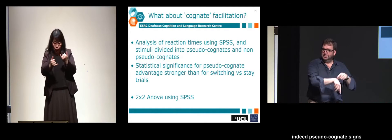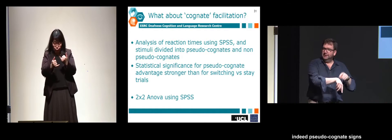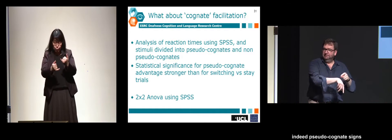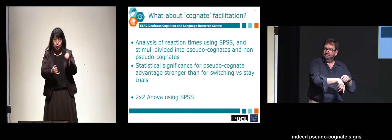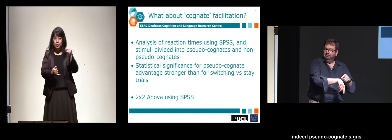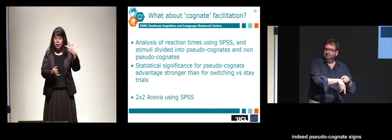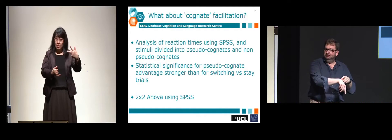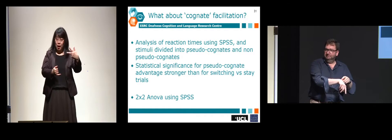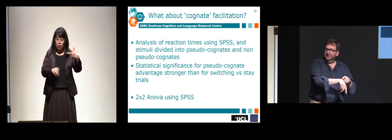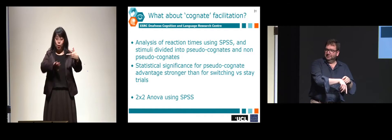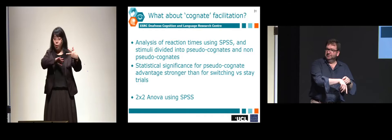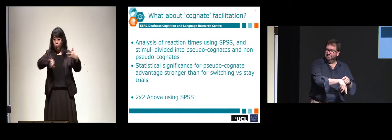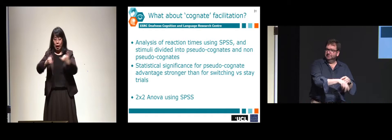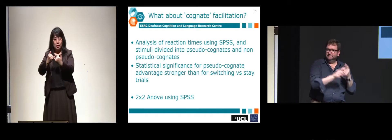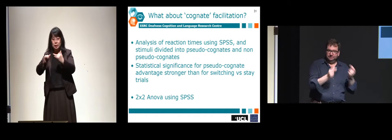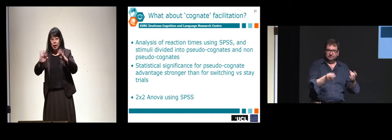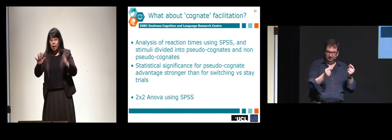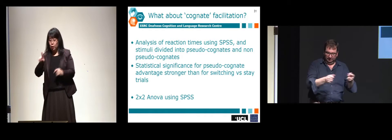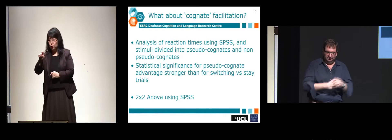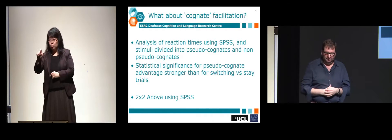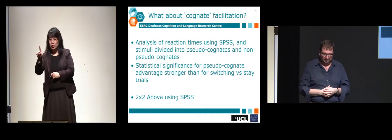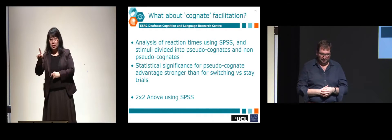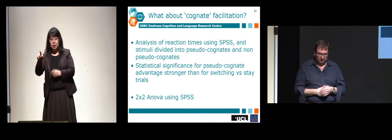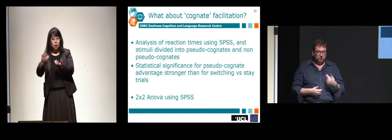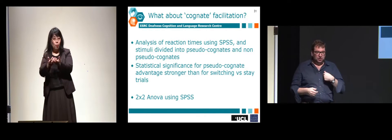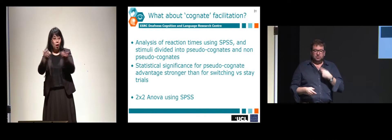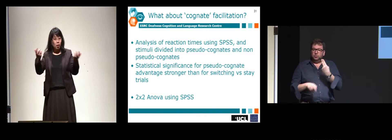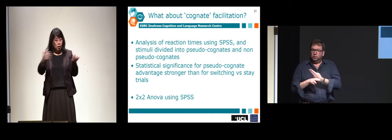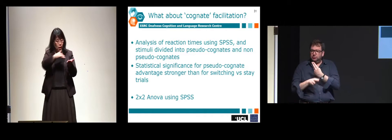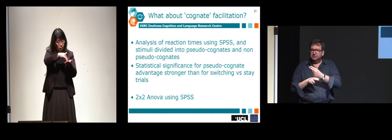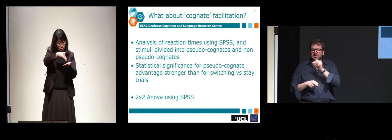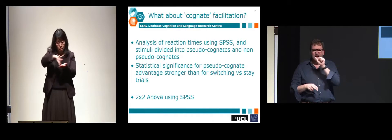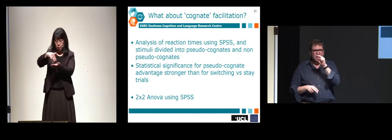much stronger advantage for switching.